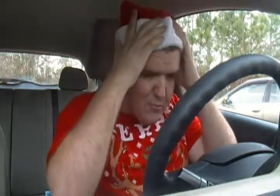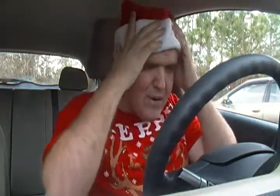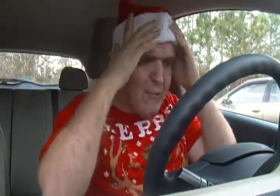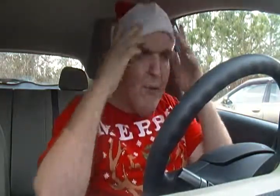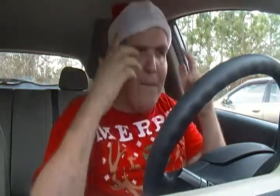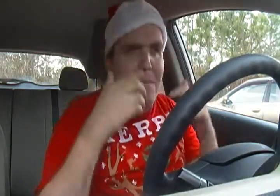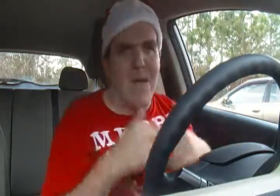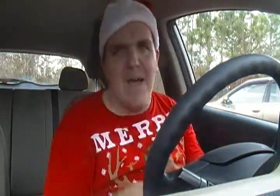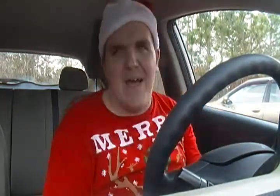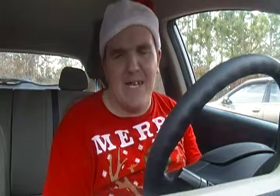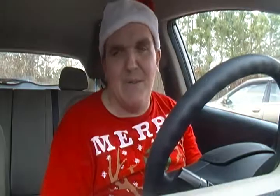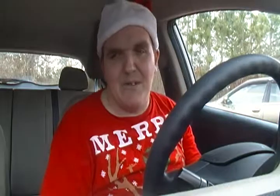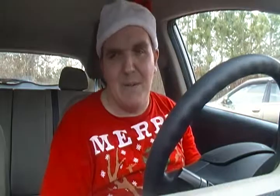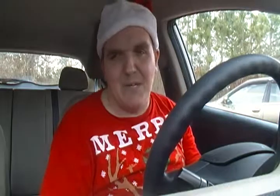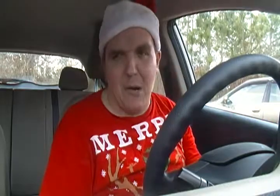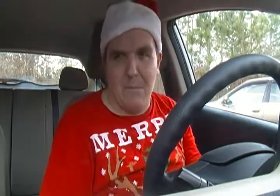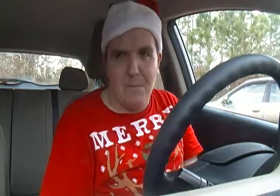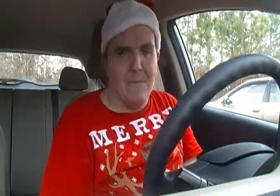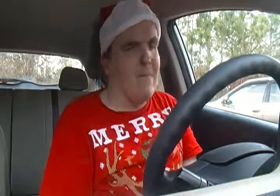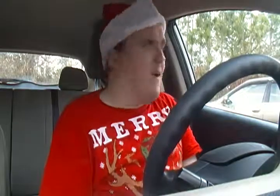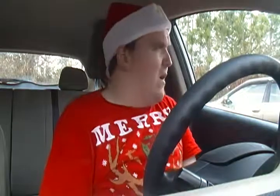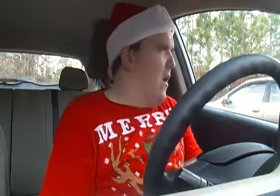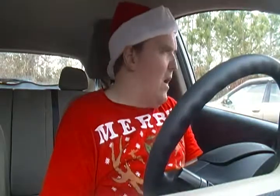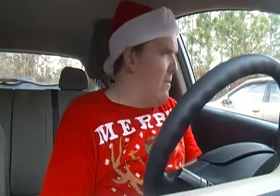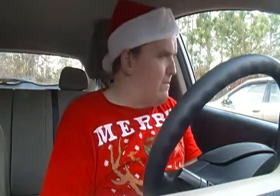he's 21 and his parents be sorry okay